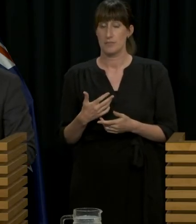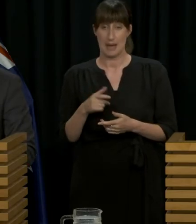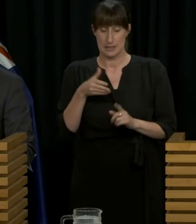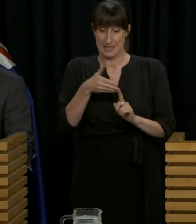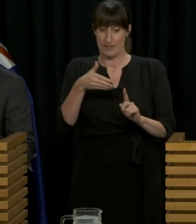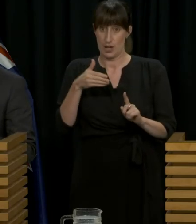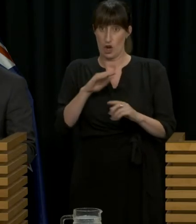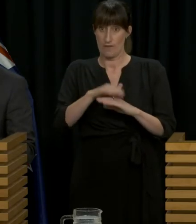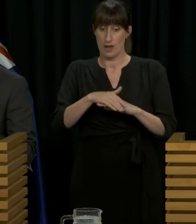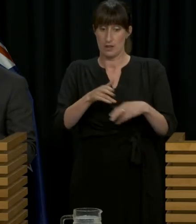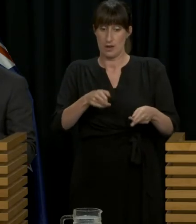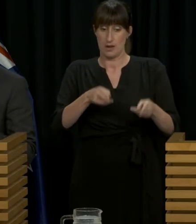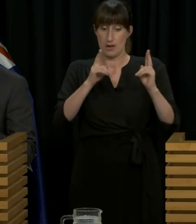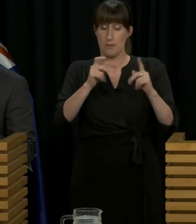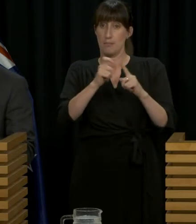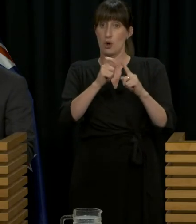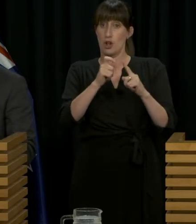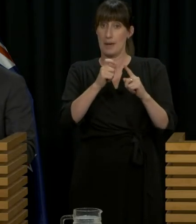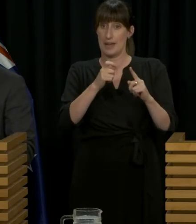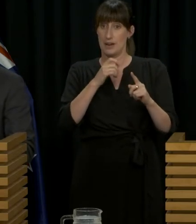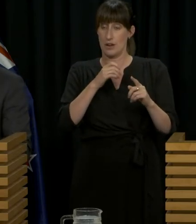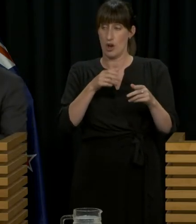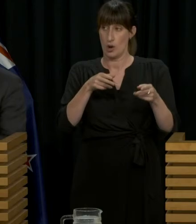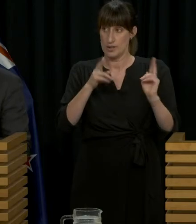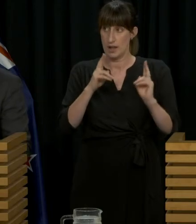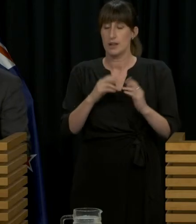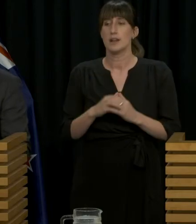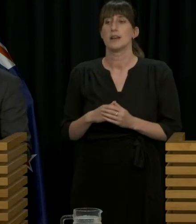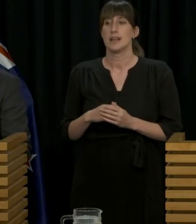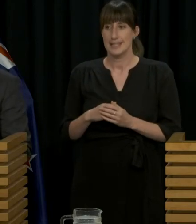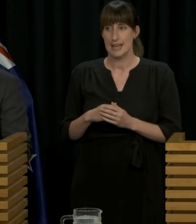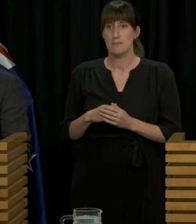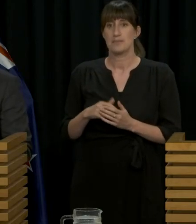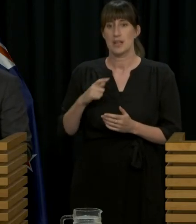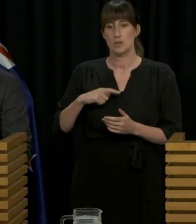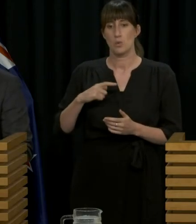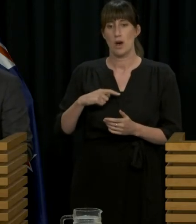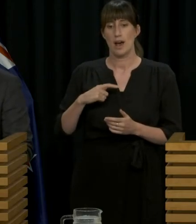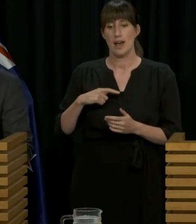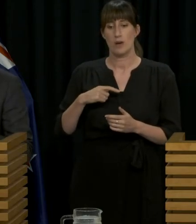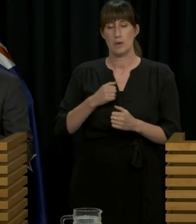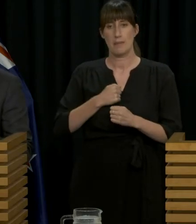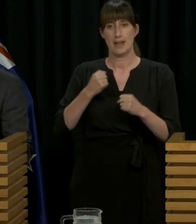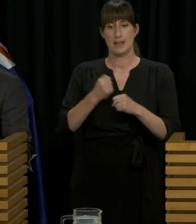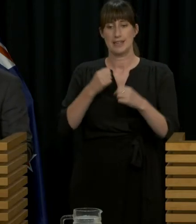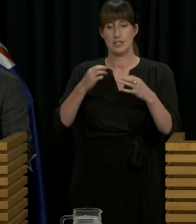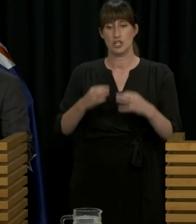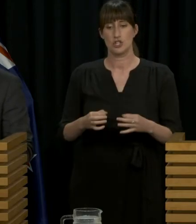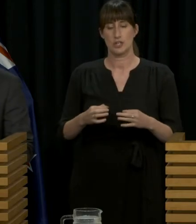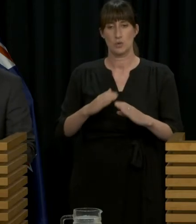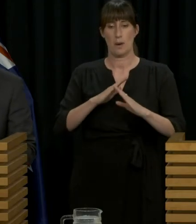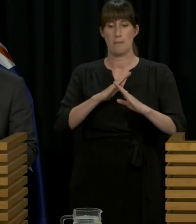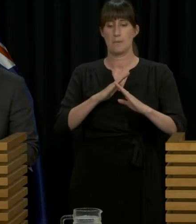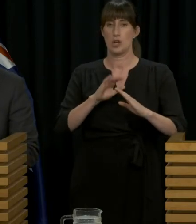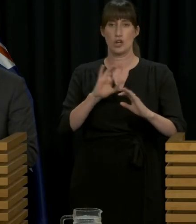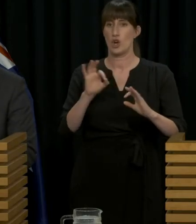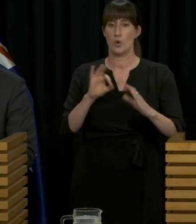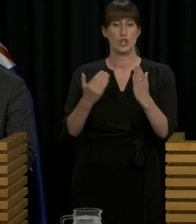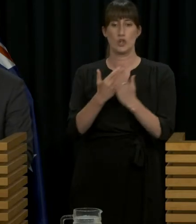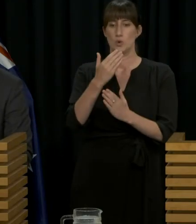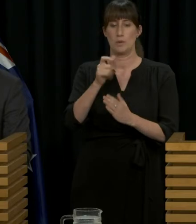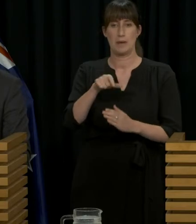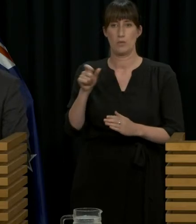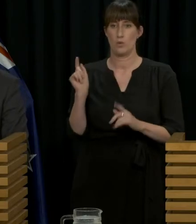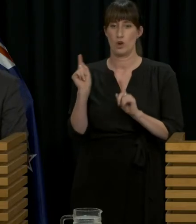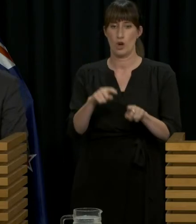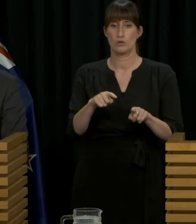yeah, so I mean that's exactly why we're not accepting new guests at the Pullman, so that can be looked at very, very closely. Because you're not accepting new